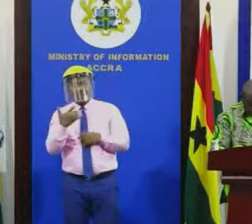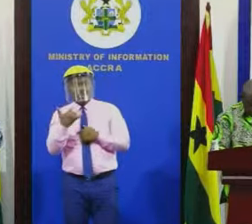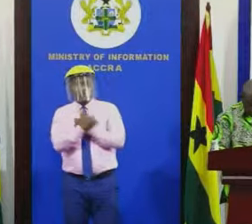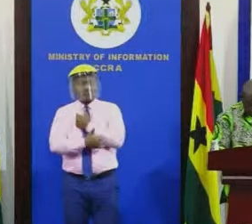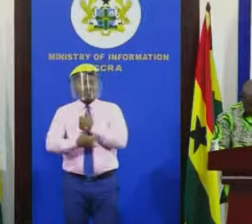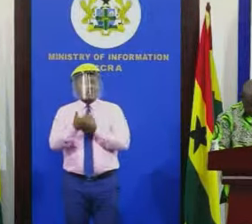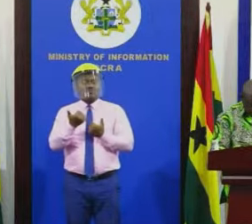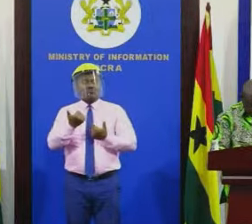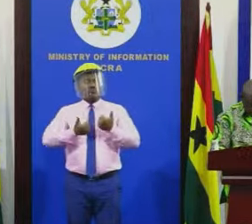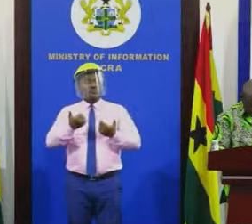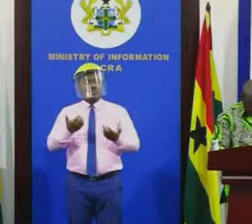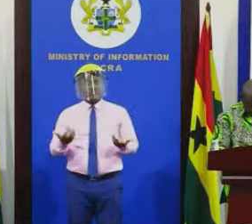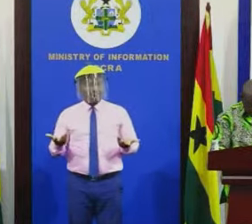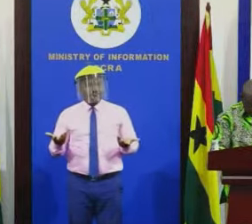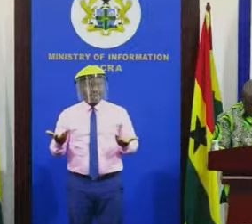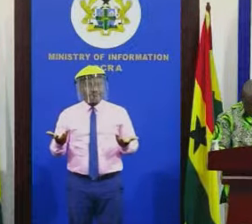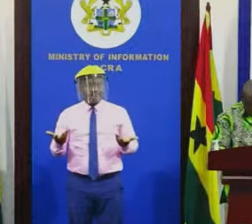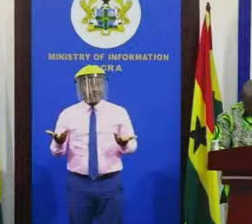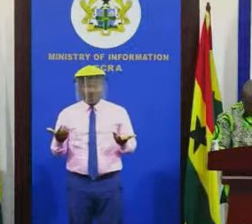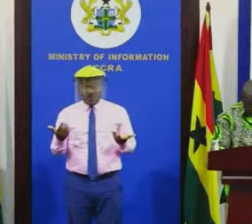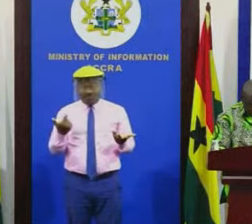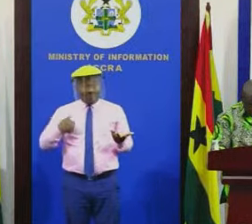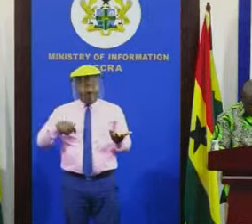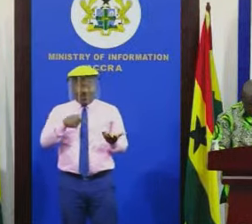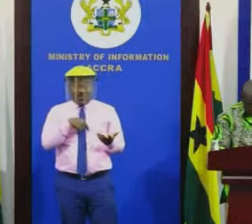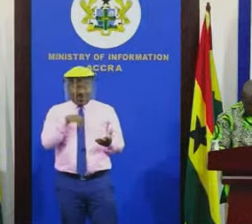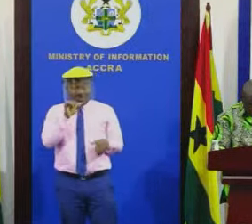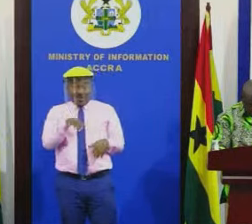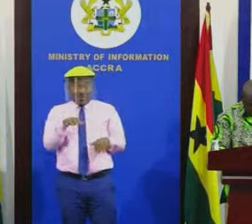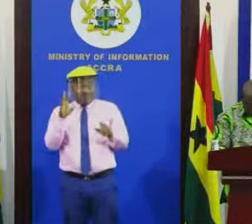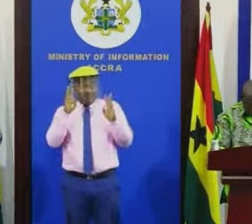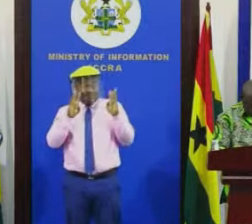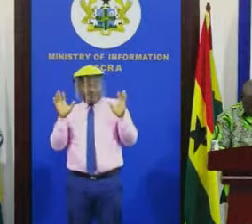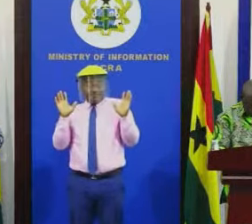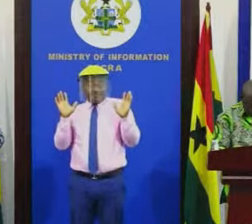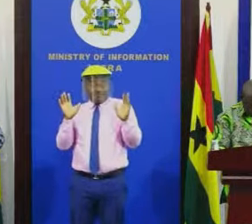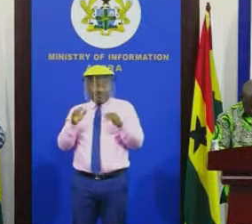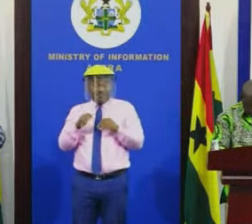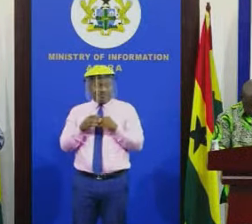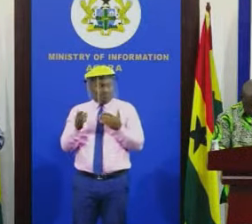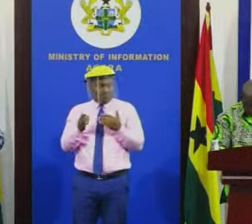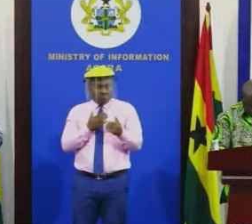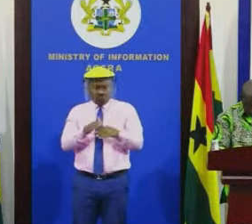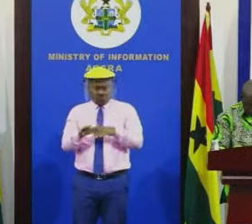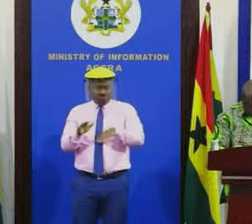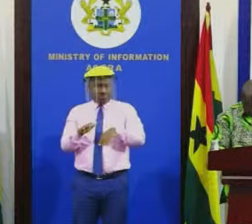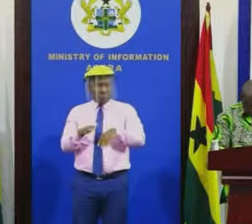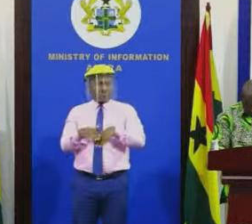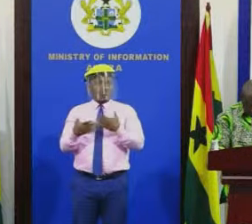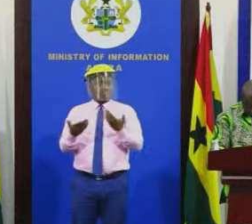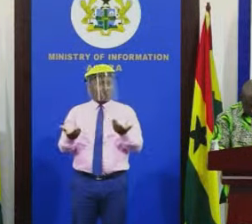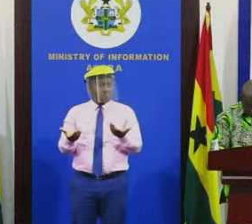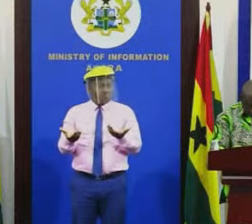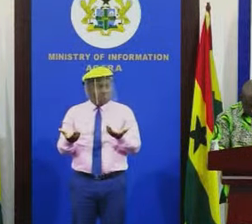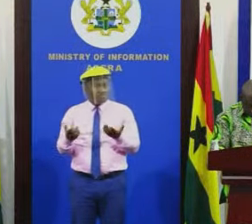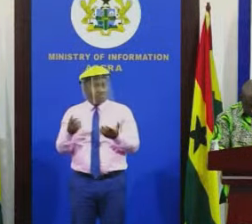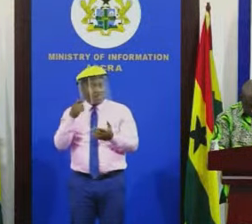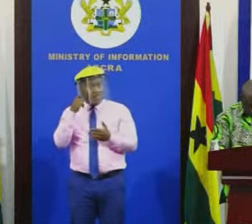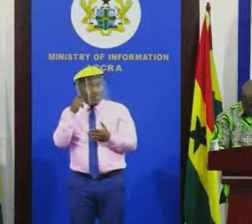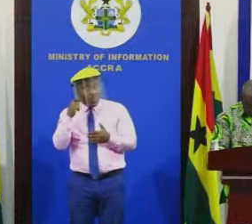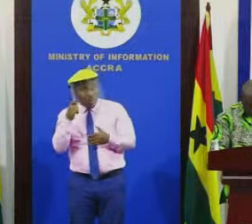That for us is not our concern. Color, creed, nationality doesn't come into play